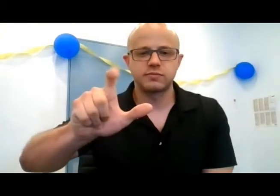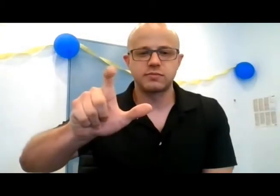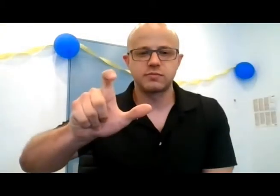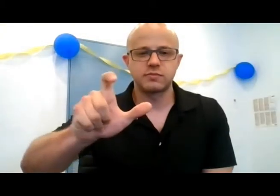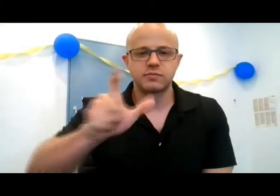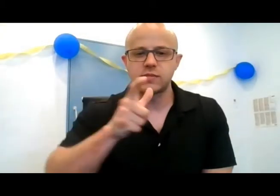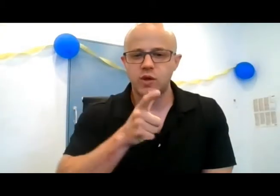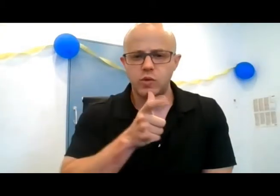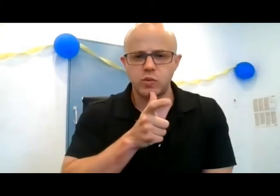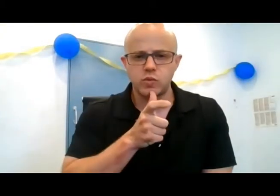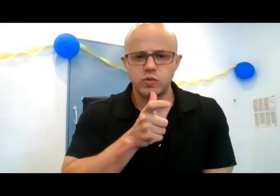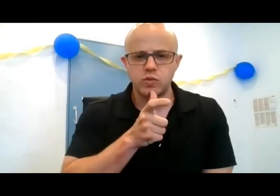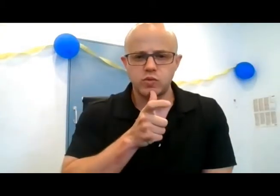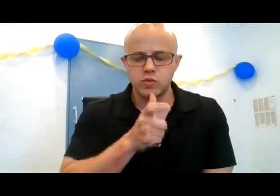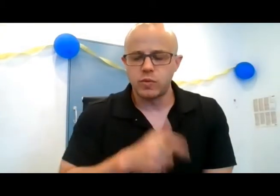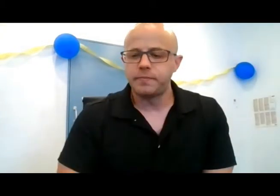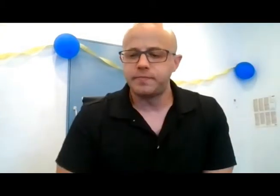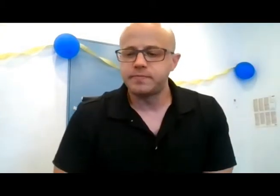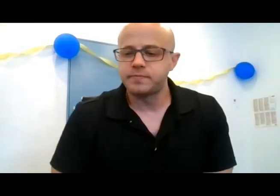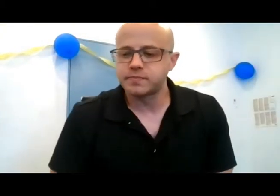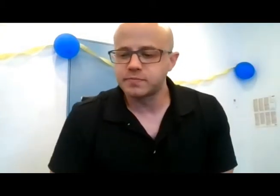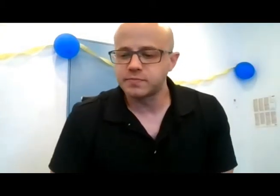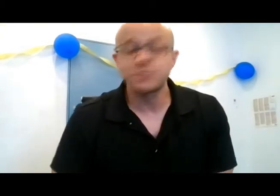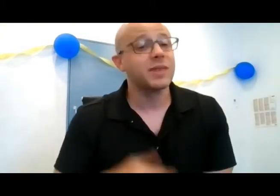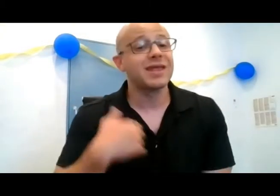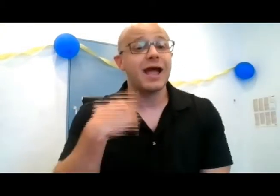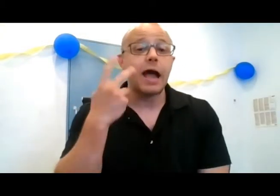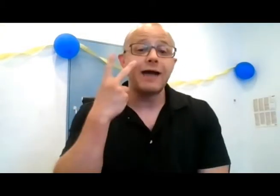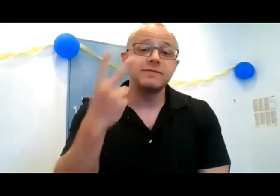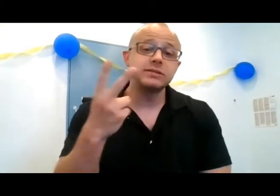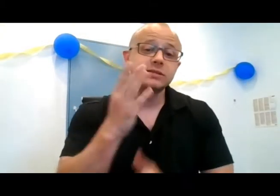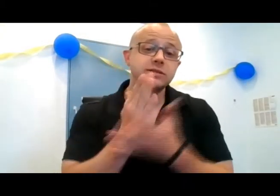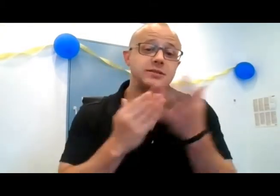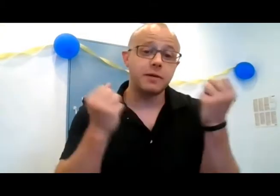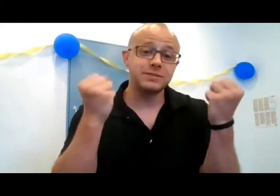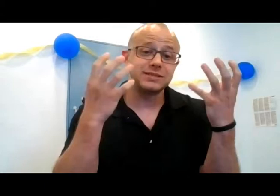talking about? So that's the sign for who.